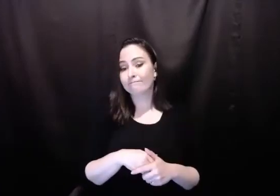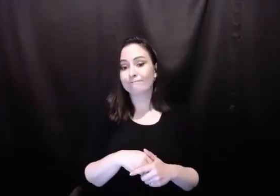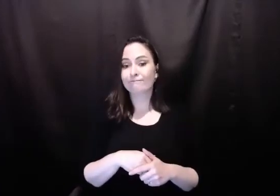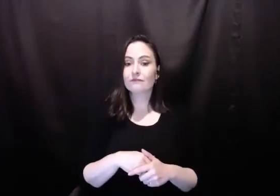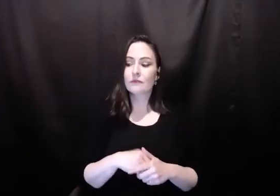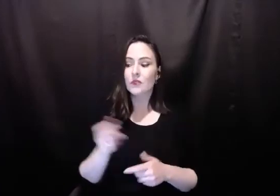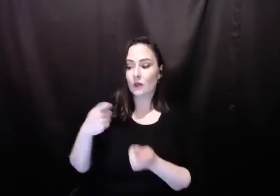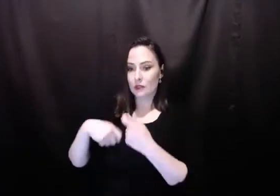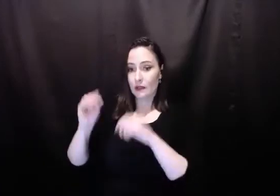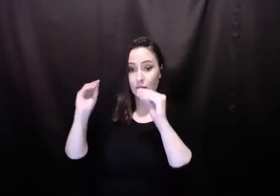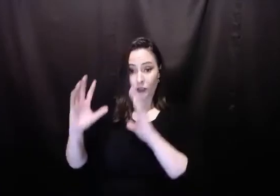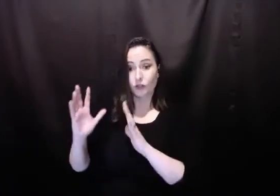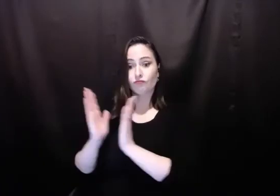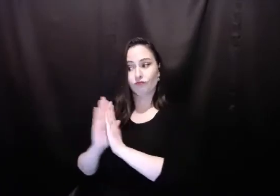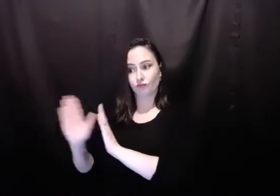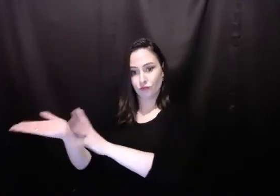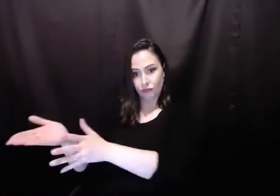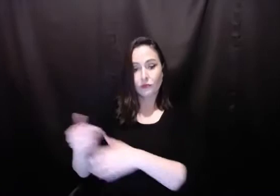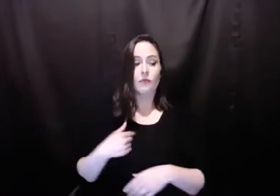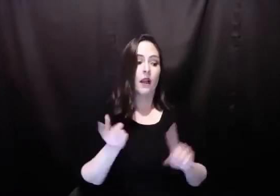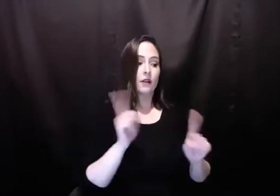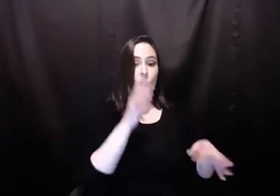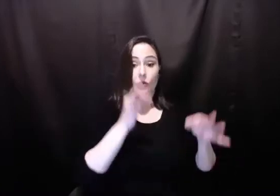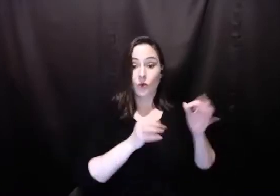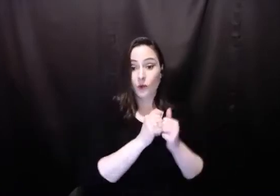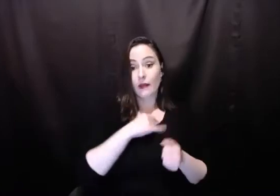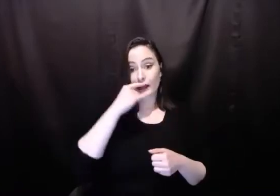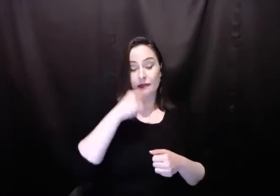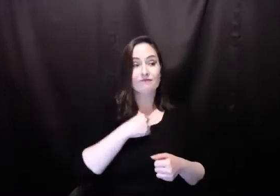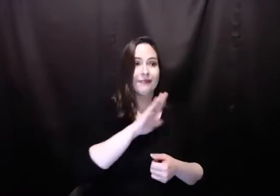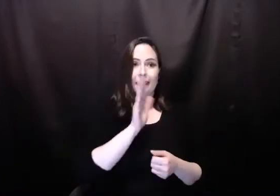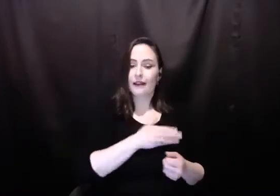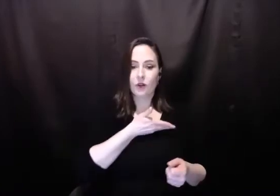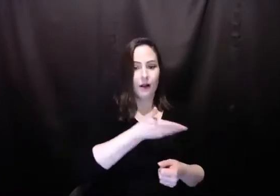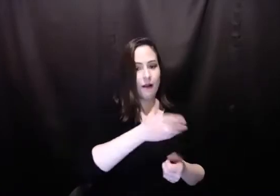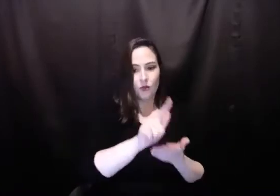even that, they would say, why don't you hire a lawyer? Can I get a lawyer? And I'd say,